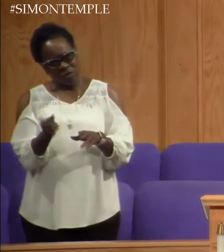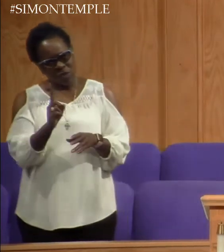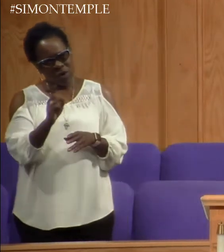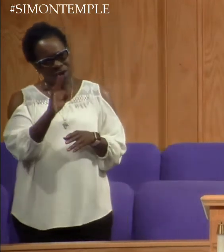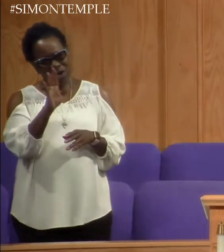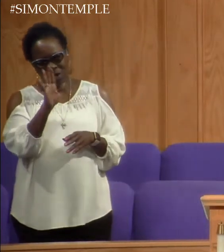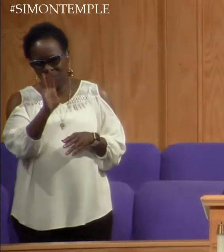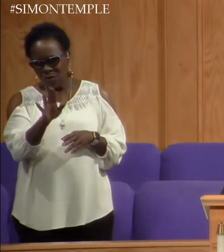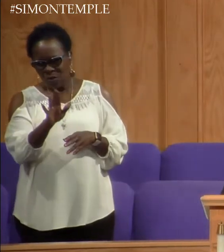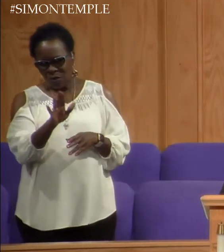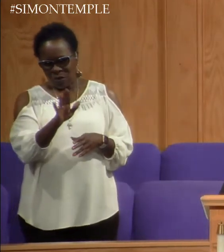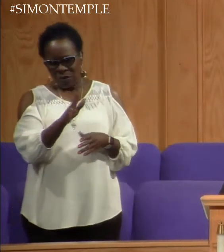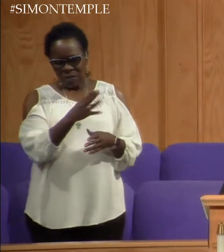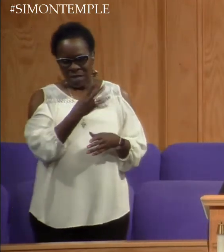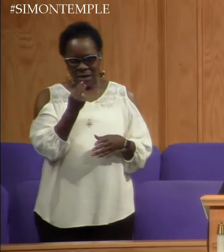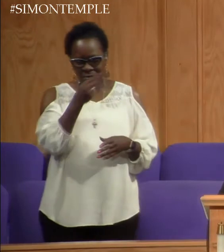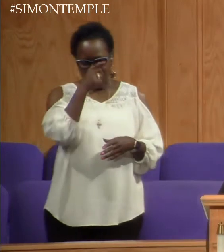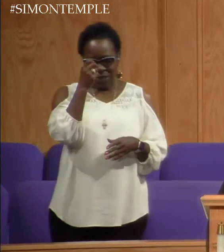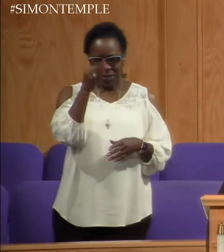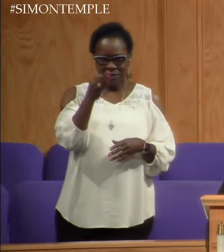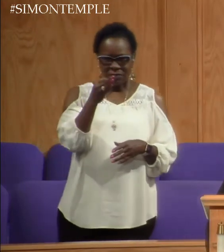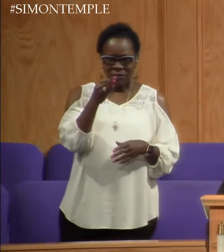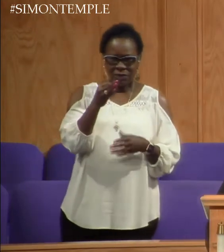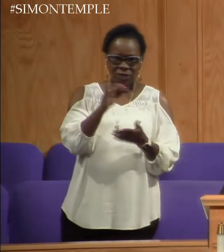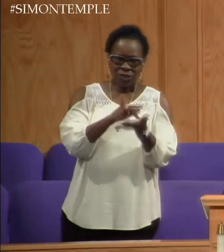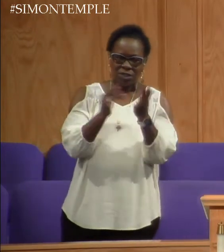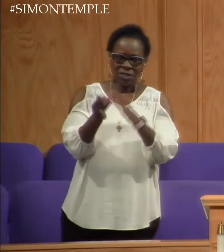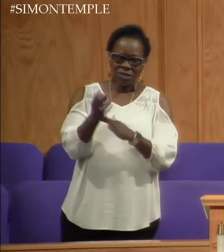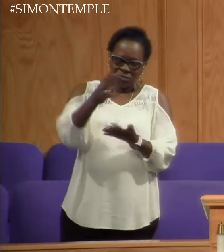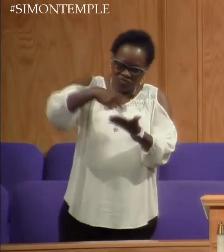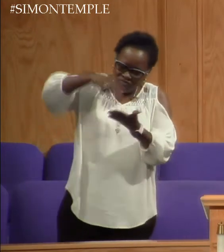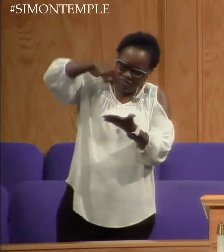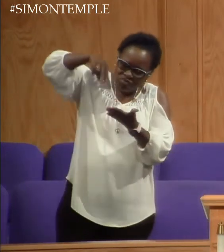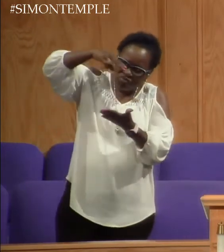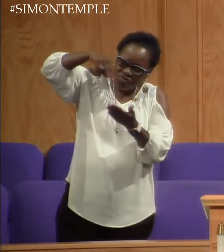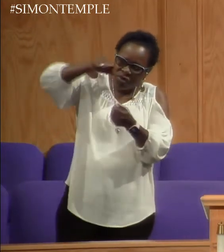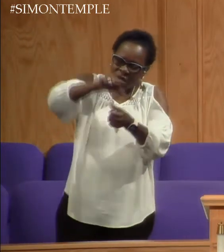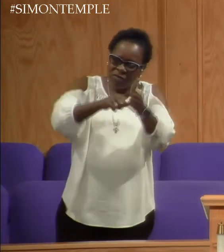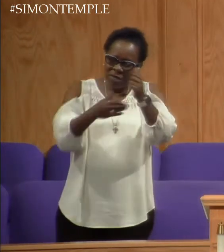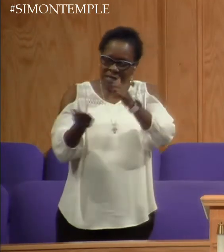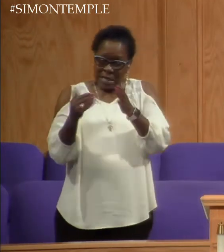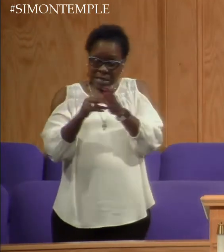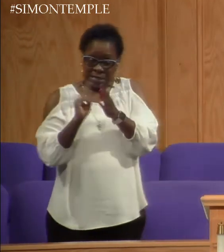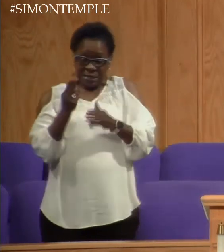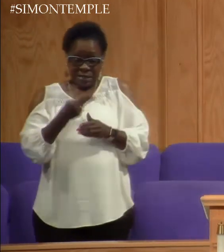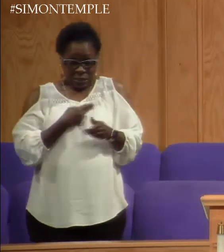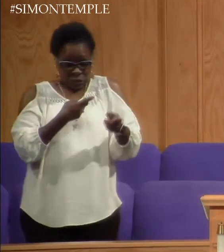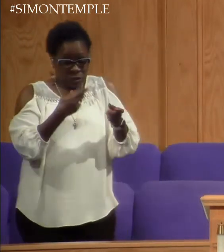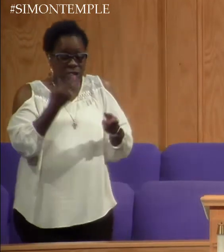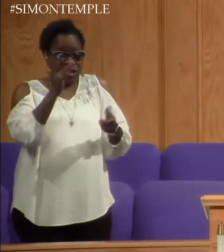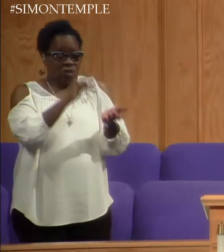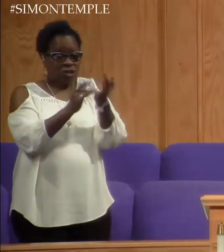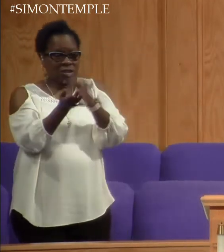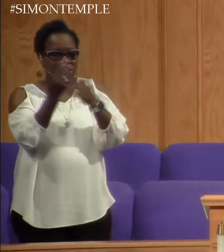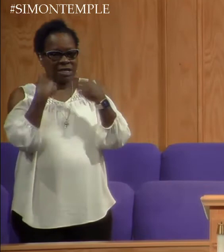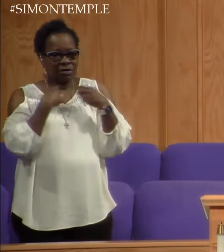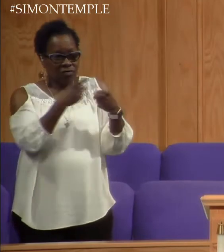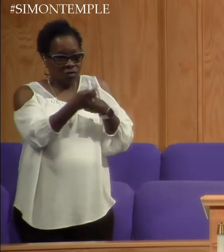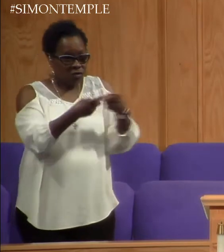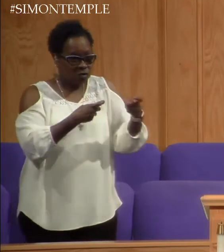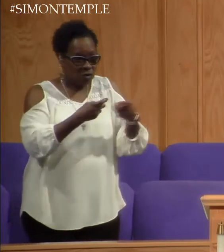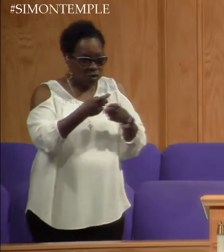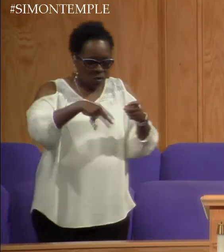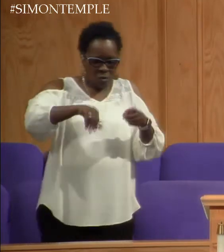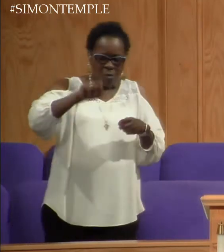sting? And because of Jesus' resurrection, all threats against us are controlled. You see, Paul is encouraging us to